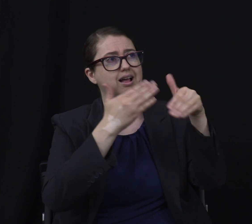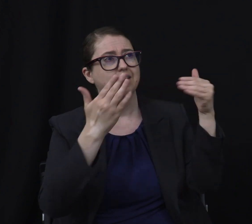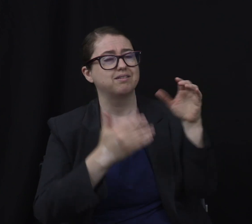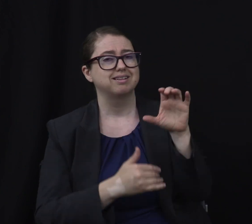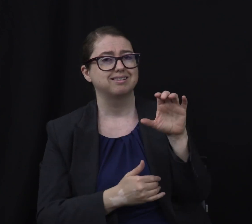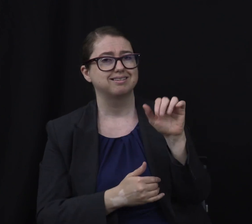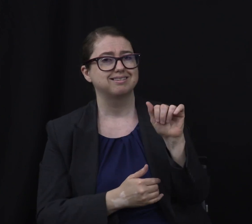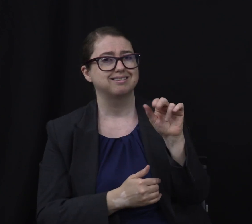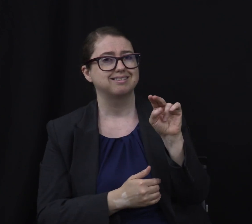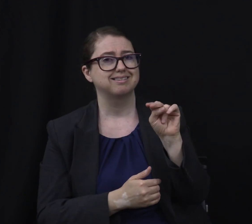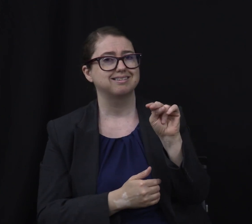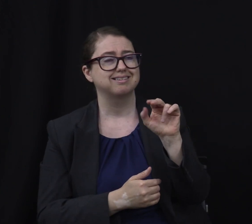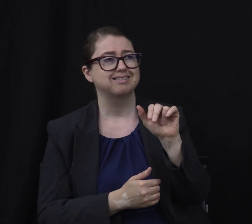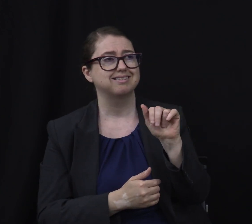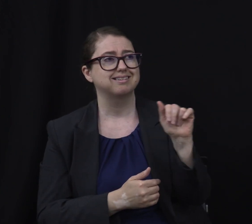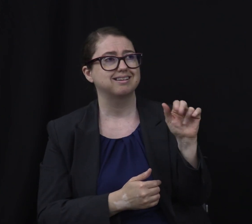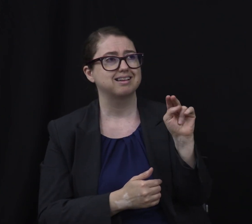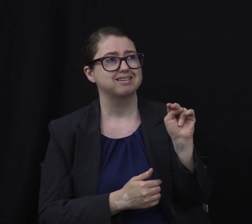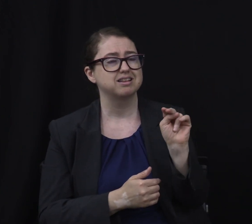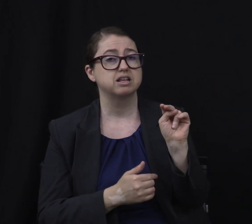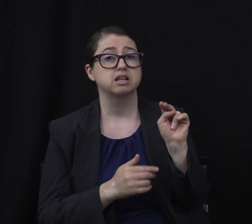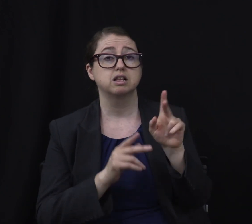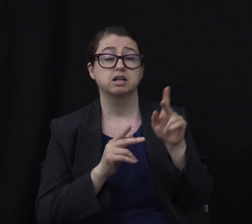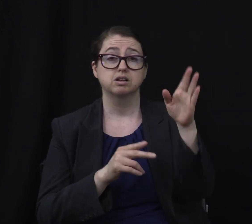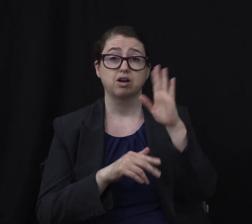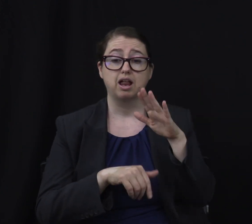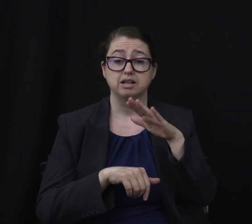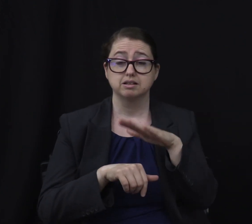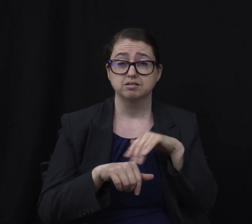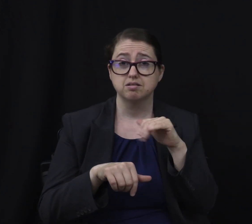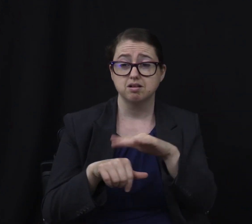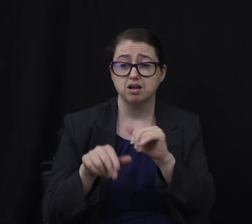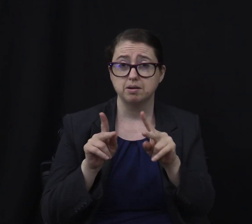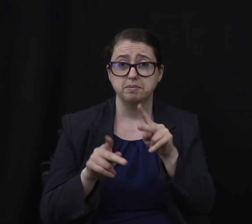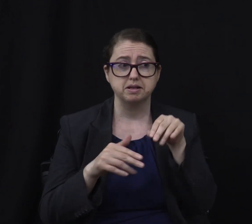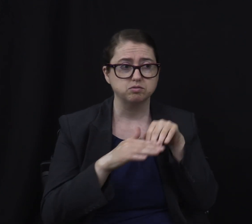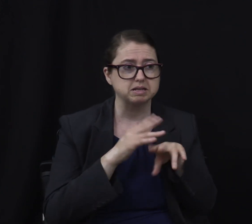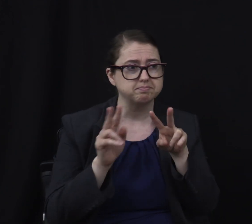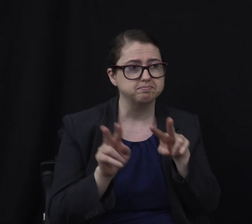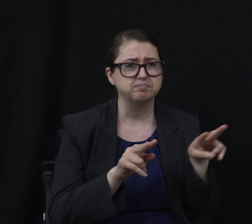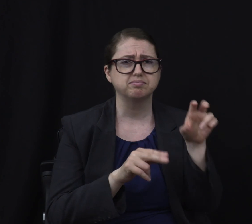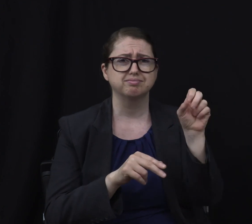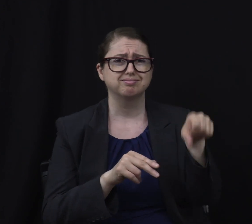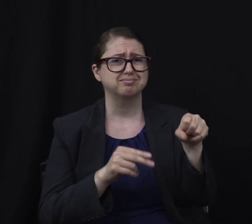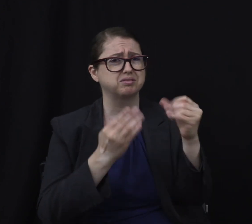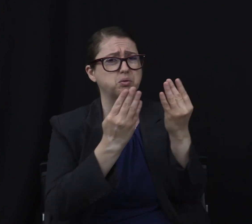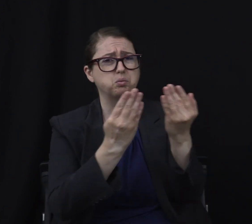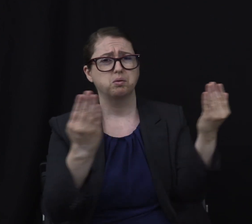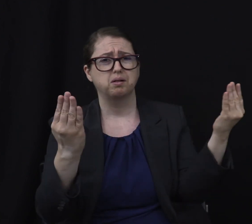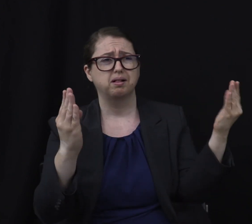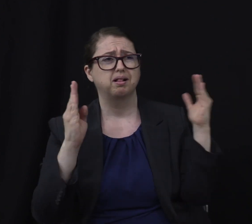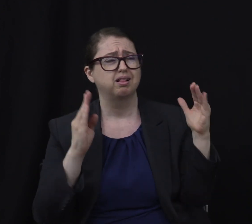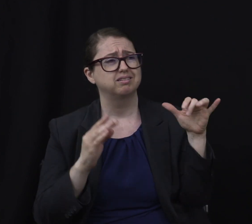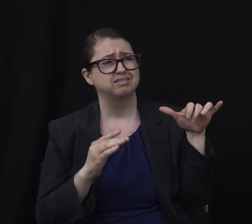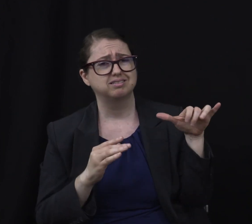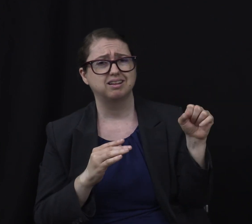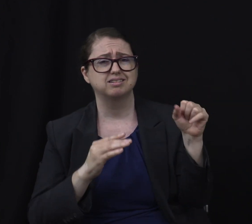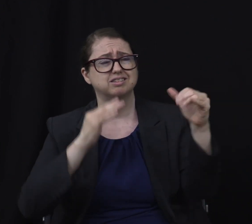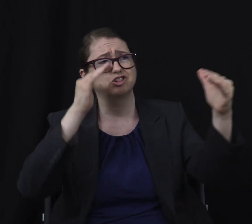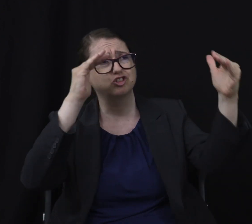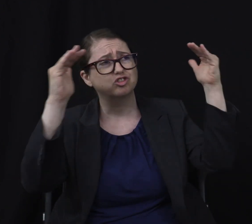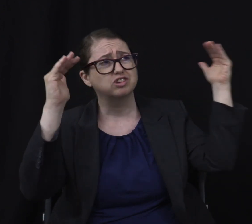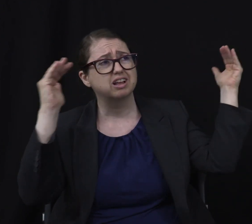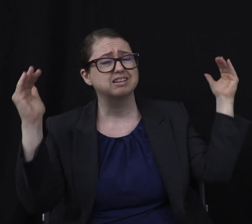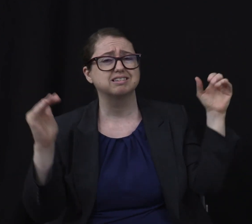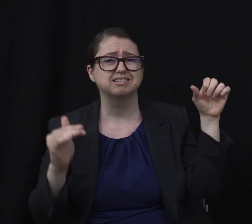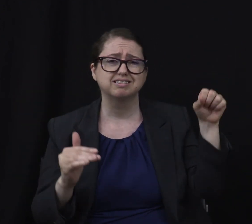to survey the land. And yes, there are great walls. Yes, there are giants in the land. Yes, there are great